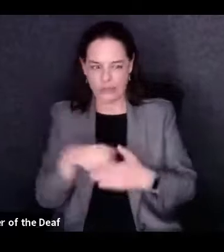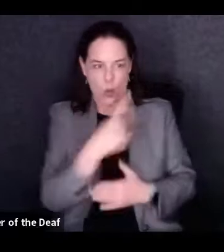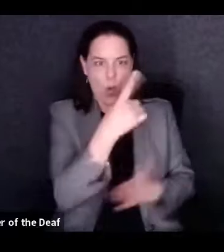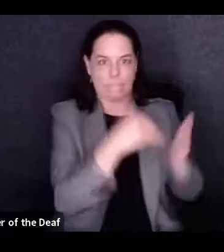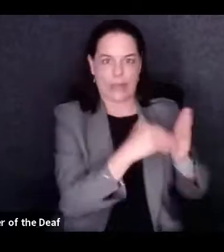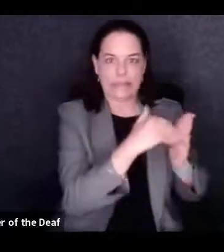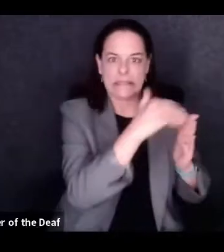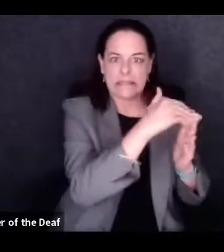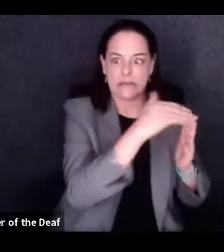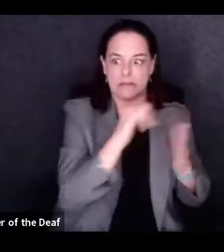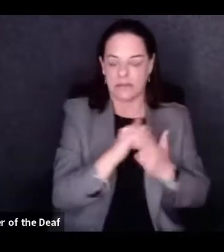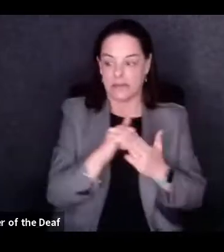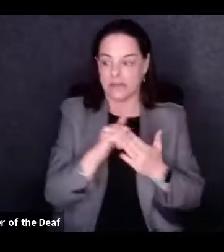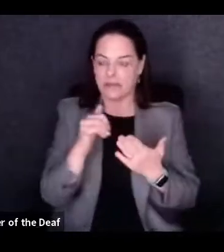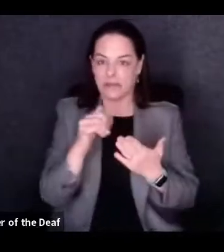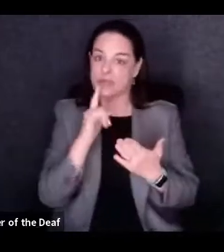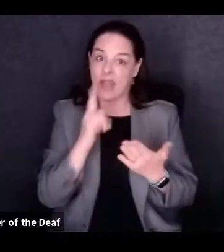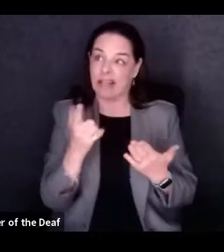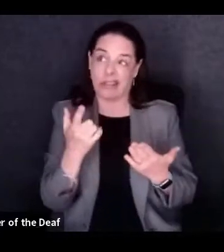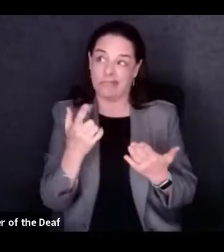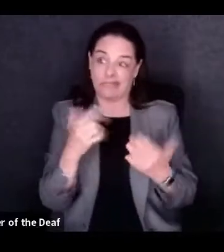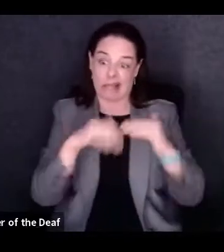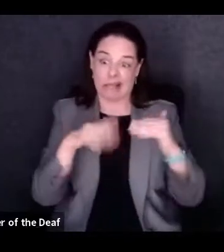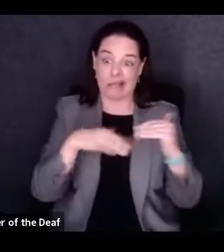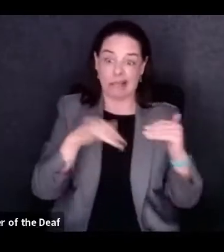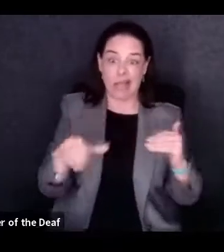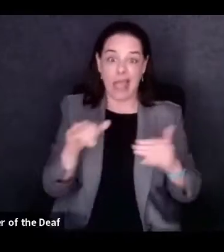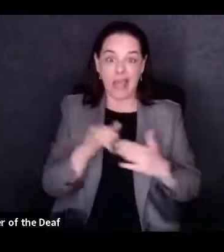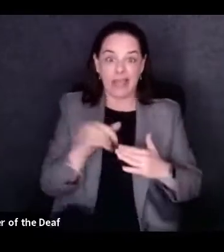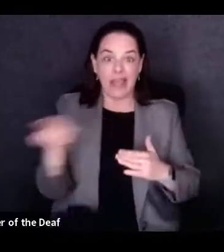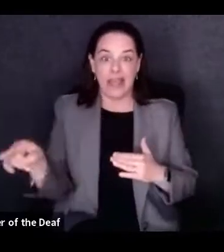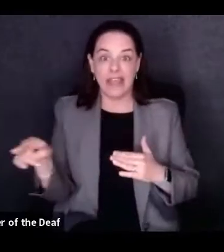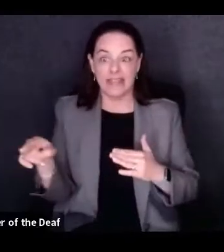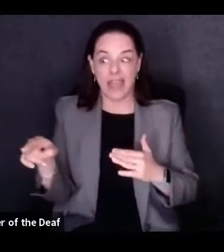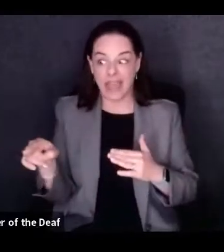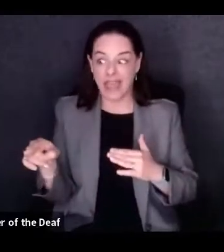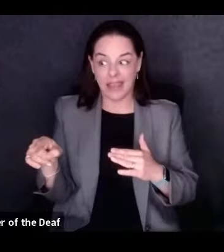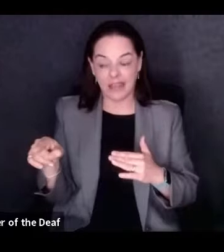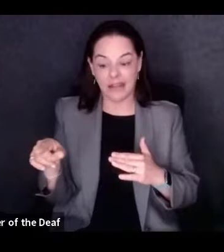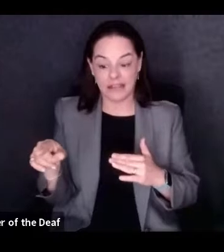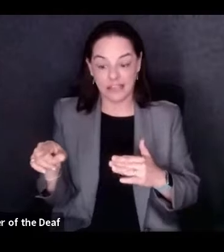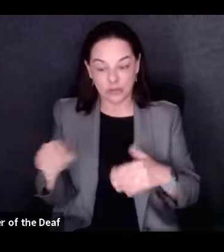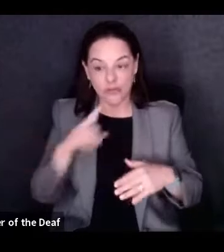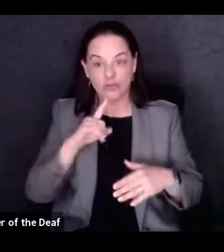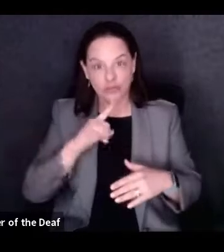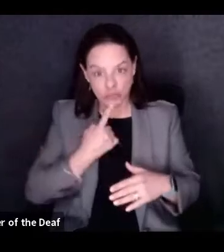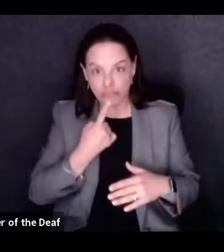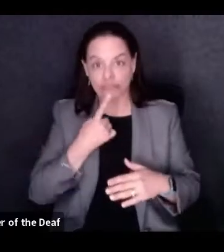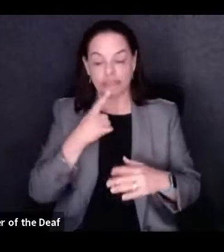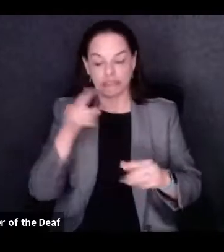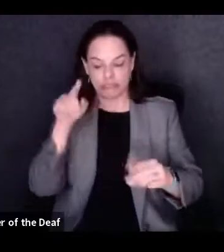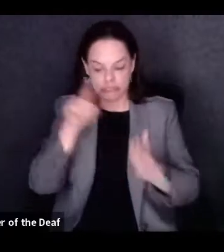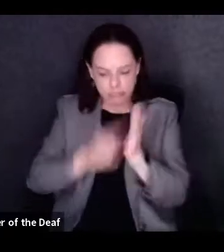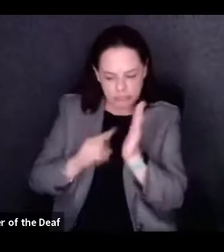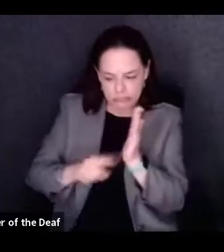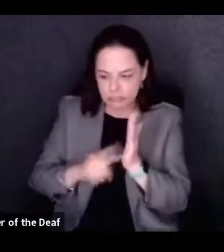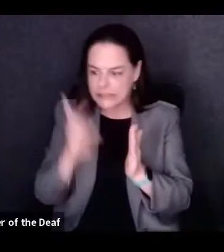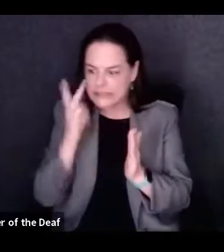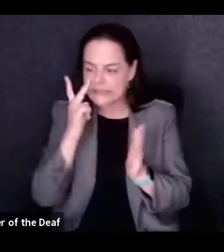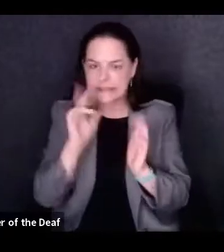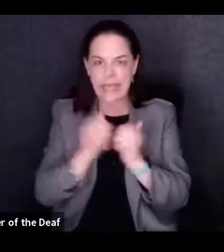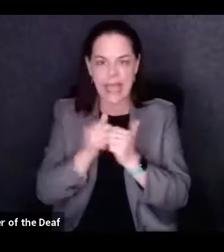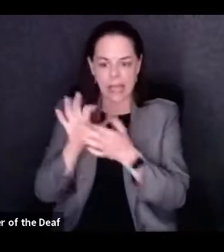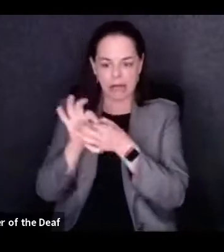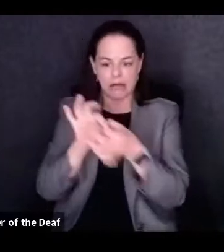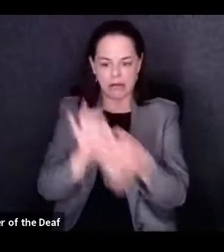that they've actually over that they've taken, and they've taken a significant move and are investigating any possible link to.